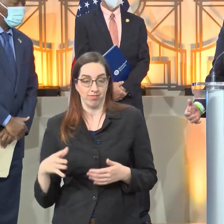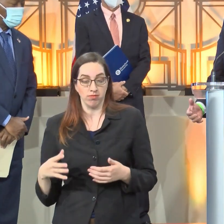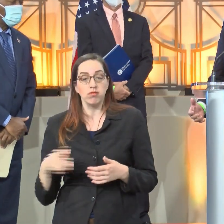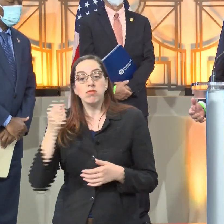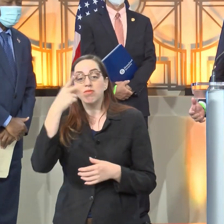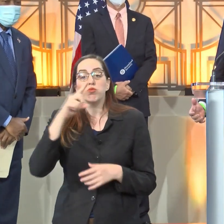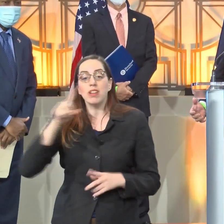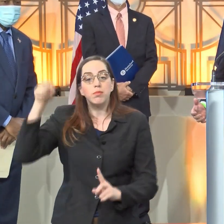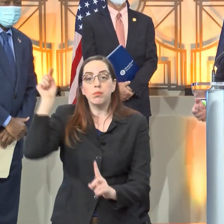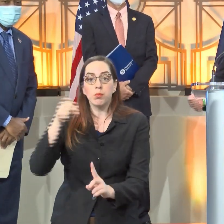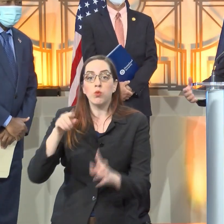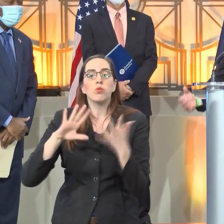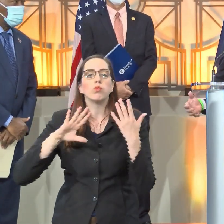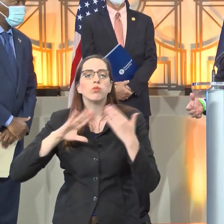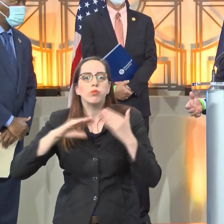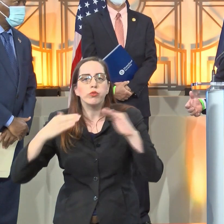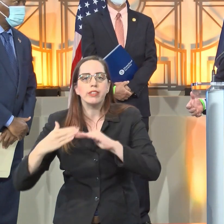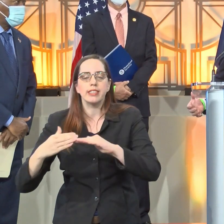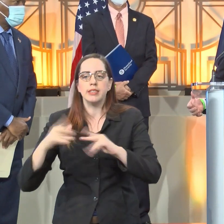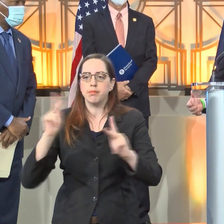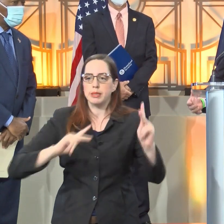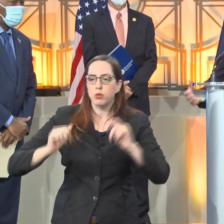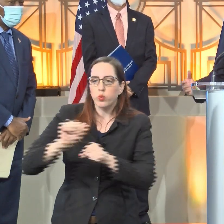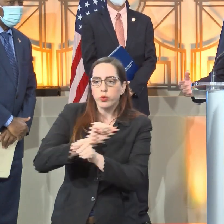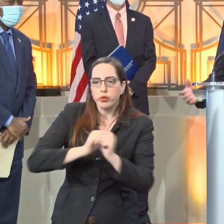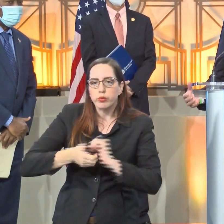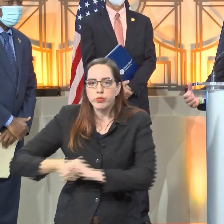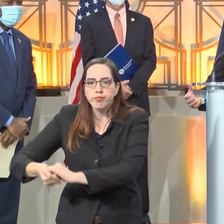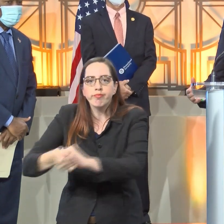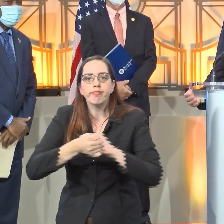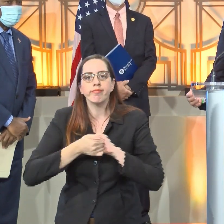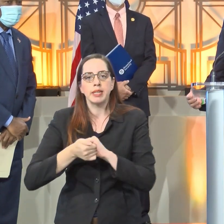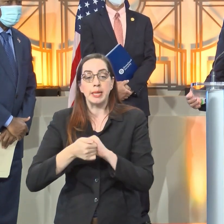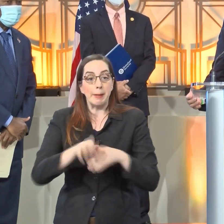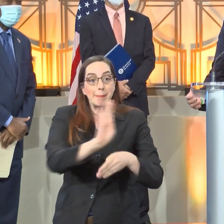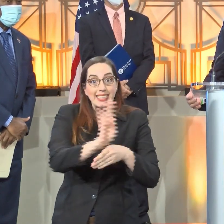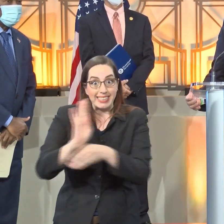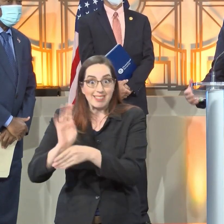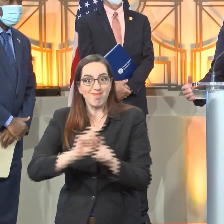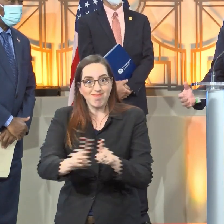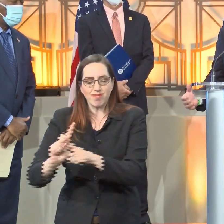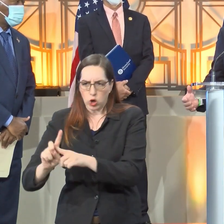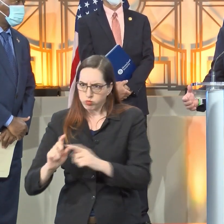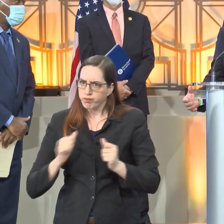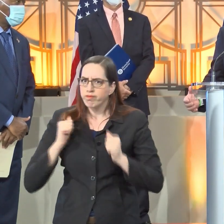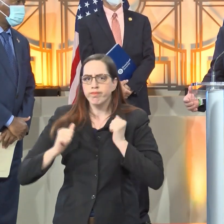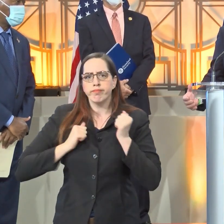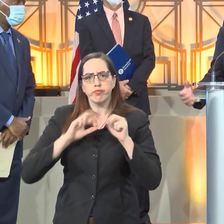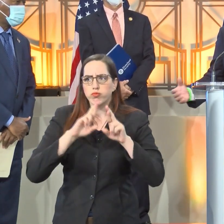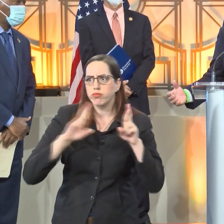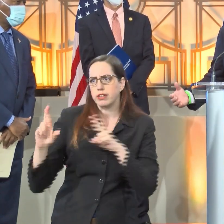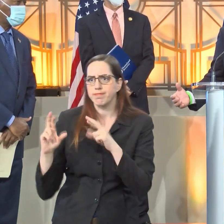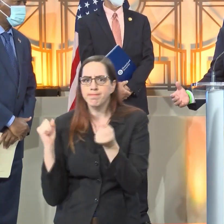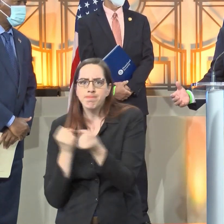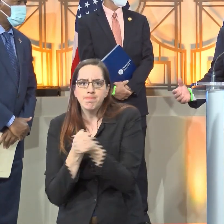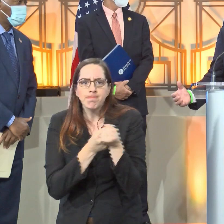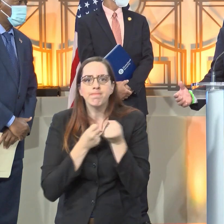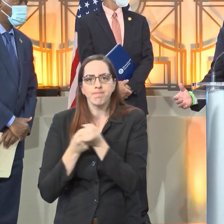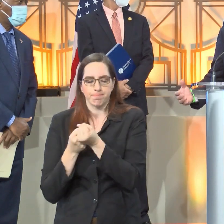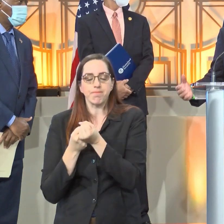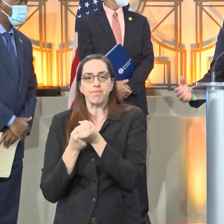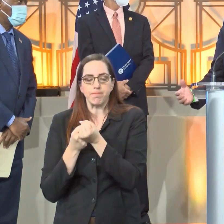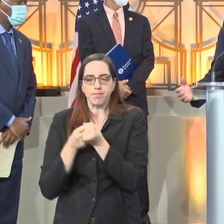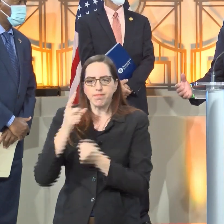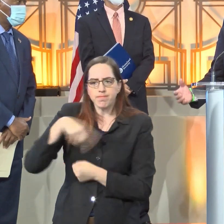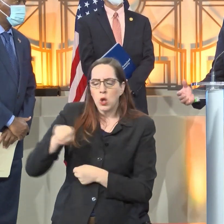the community, it's the collaboration, it's the businesses who step up to support us to make